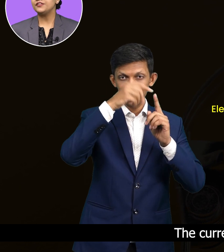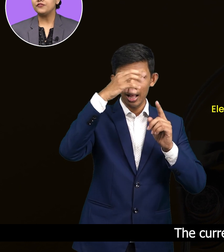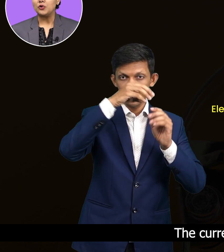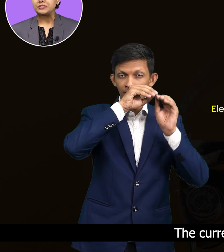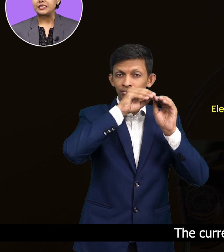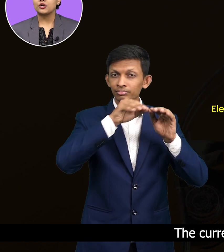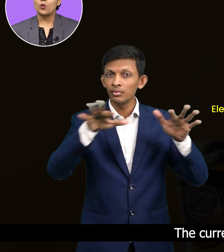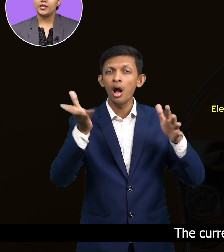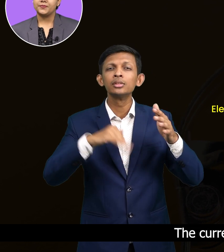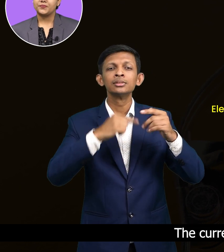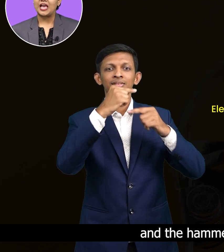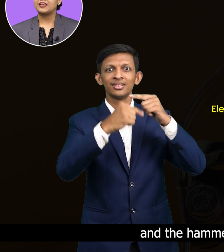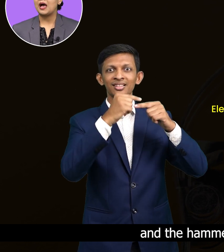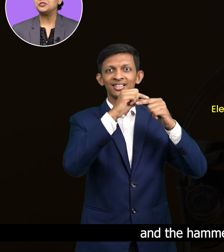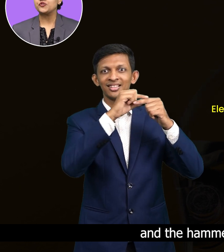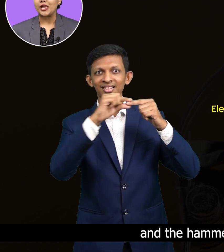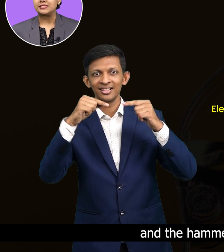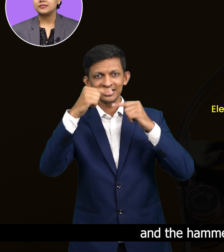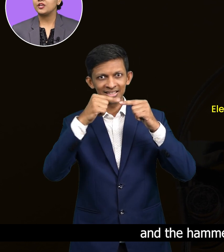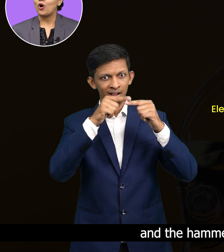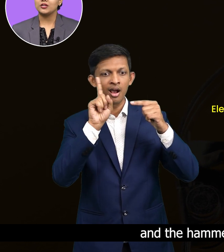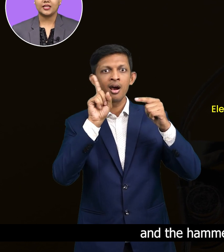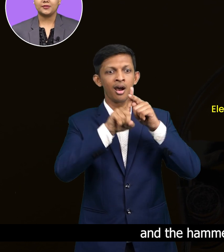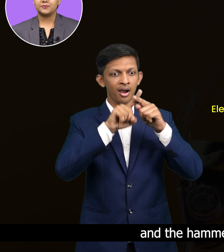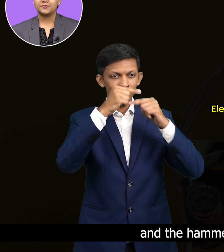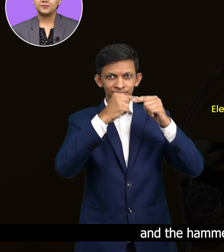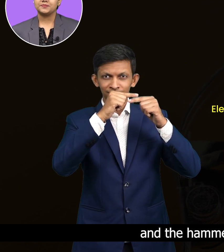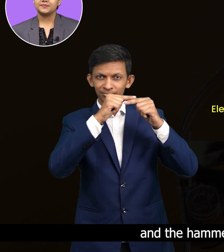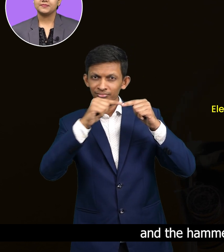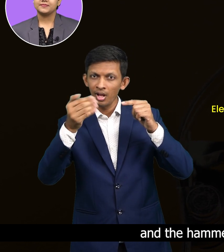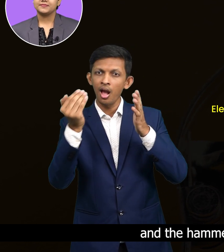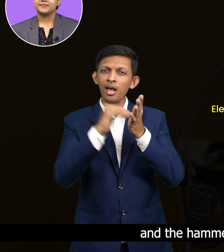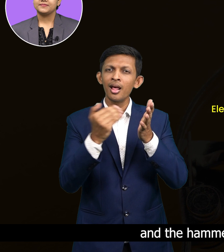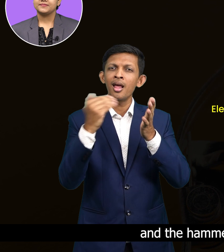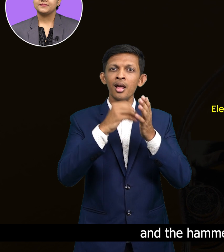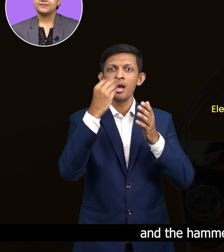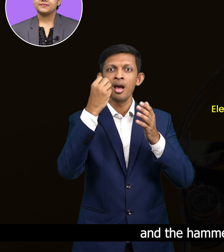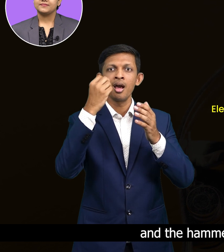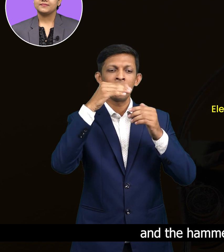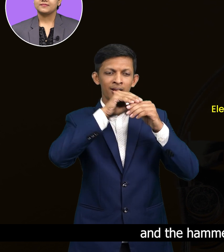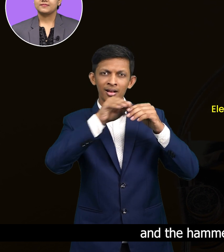The current flows in the coil and the hammer strikes the gong again.